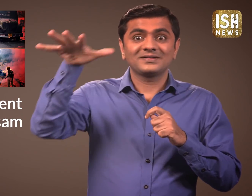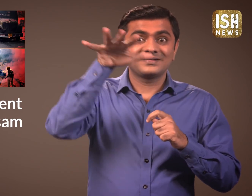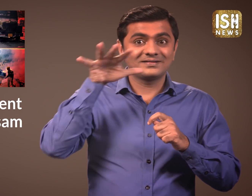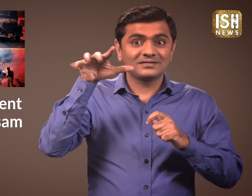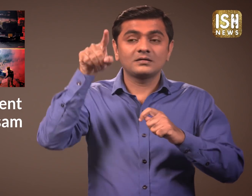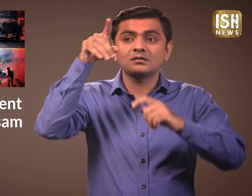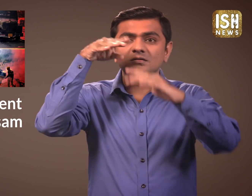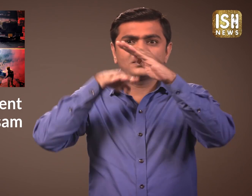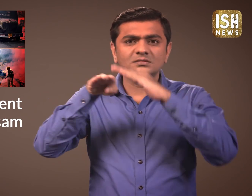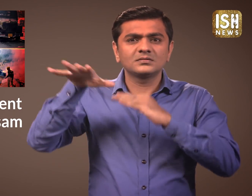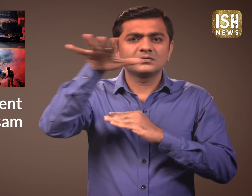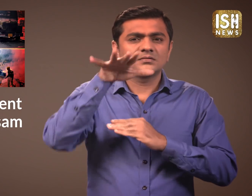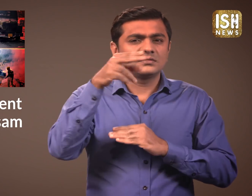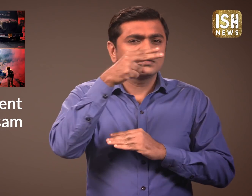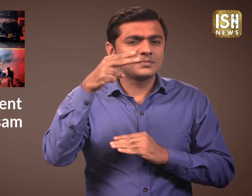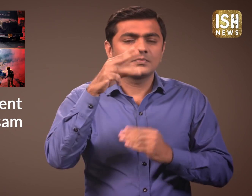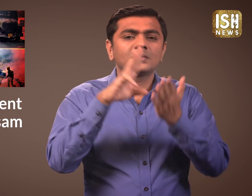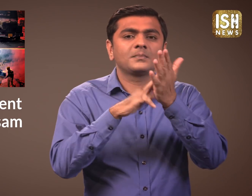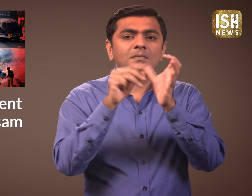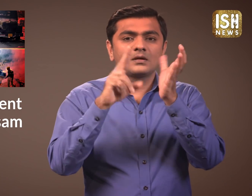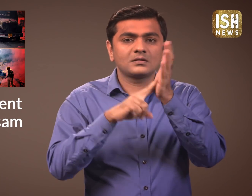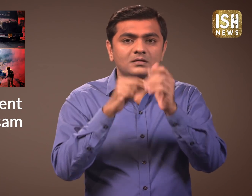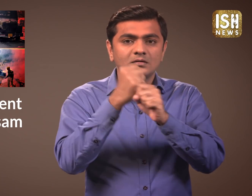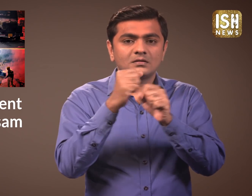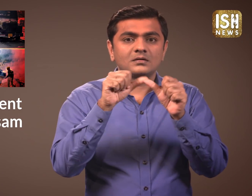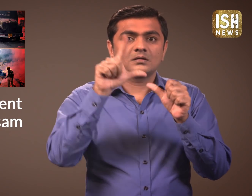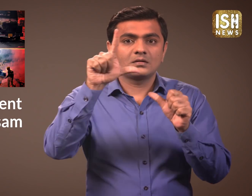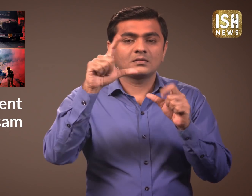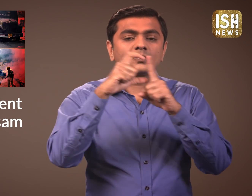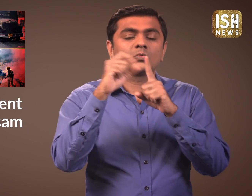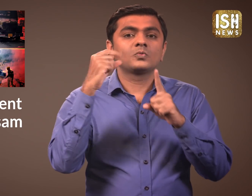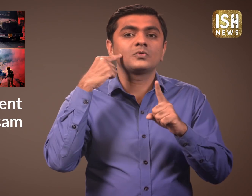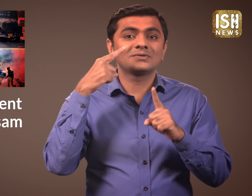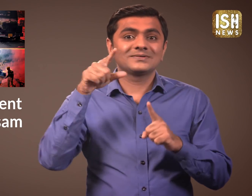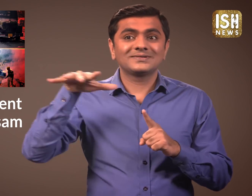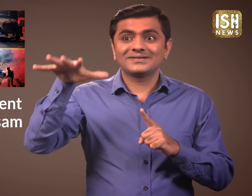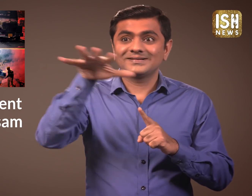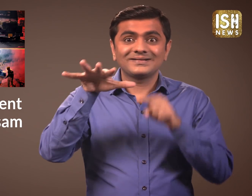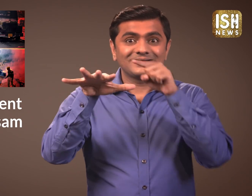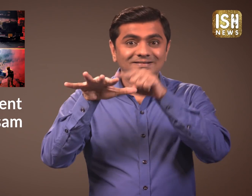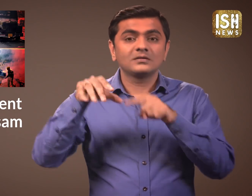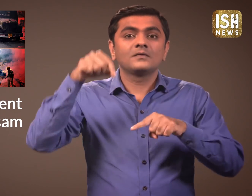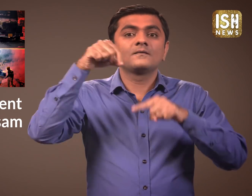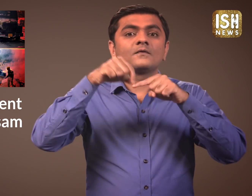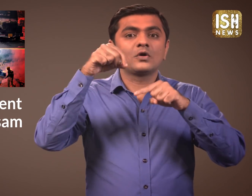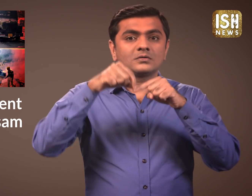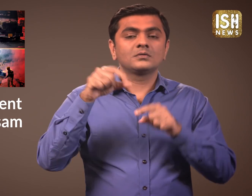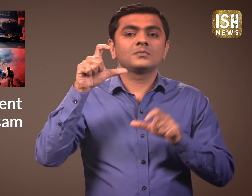a sudden rise in the number of voters in the Mangaldoy constituency.